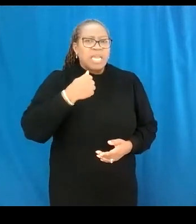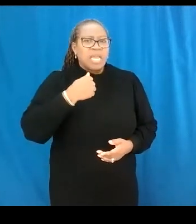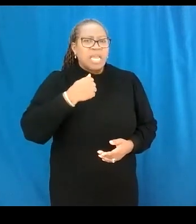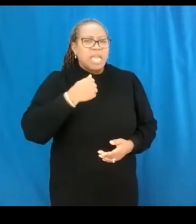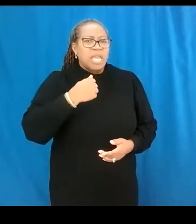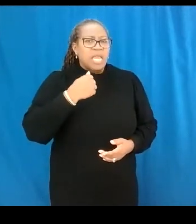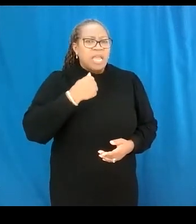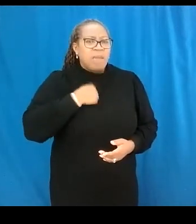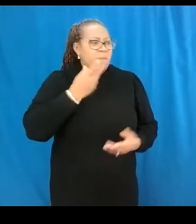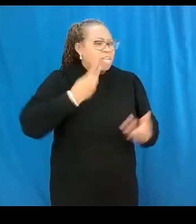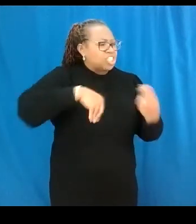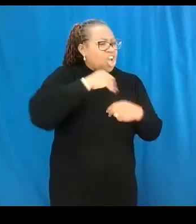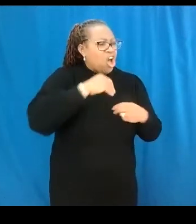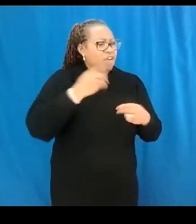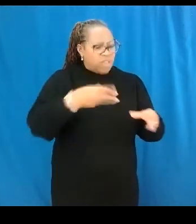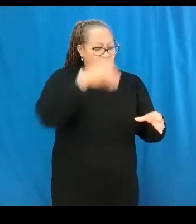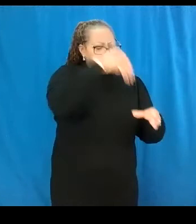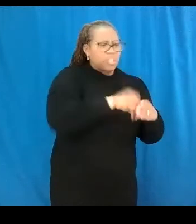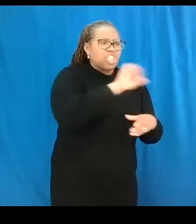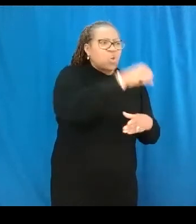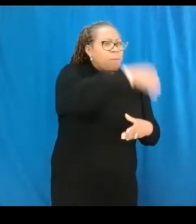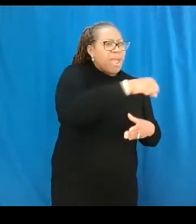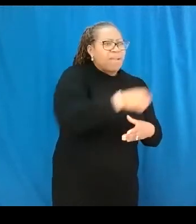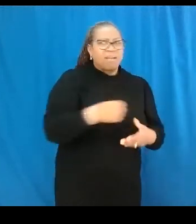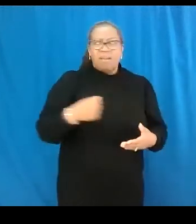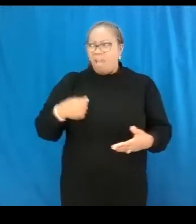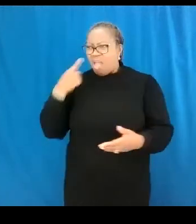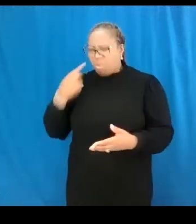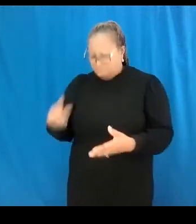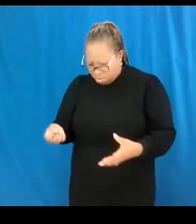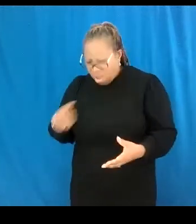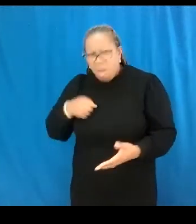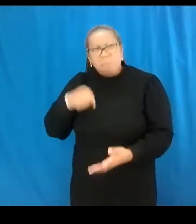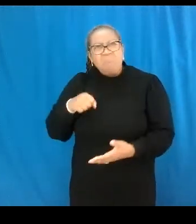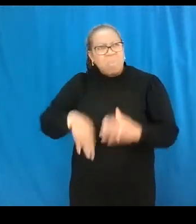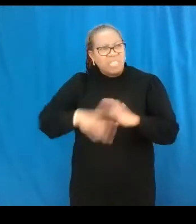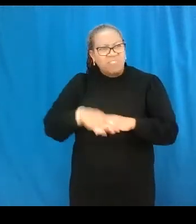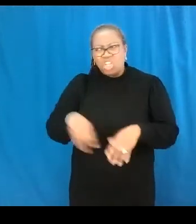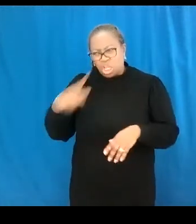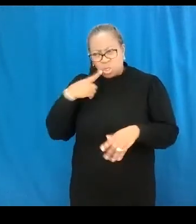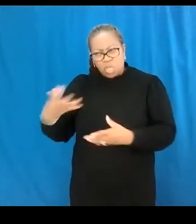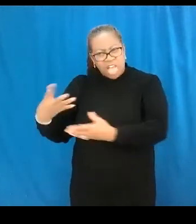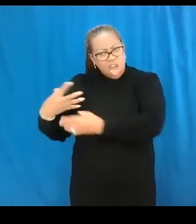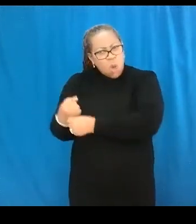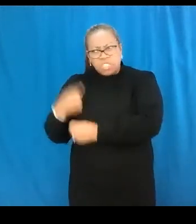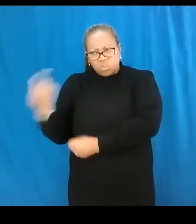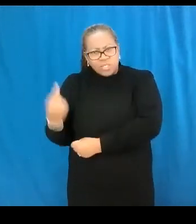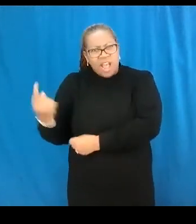my scarf in your bag? I'm like, no, my bag is already so full. Hold your scarf, plus it's cold. Wear your scarf.